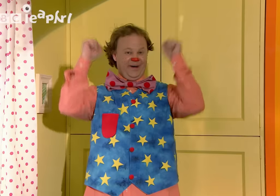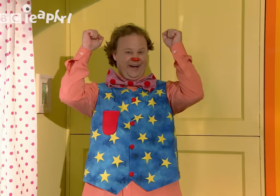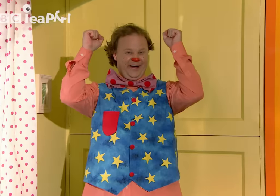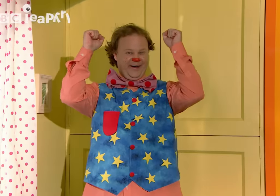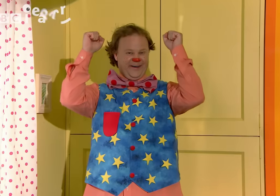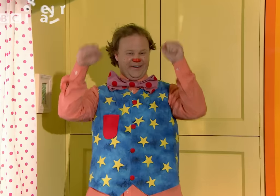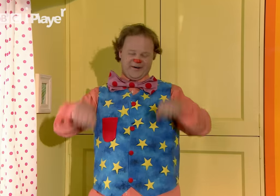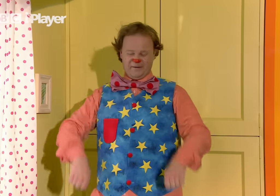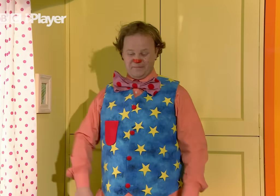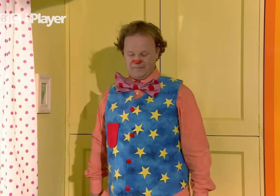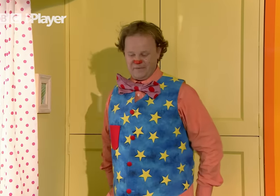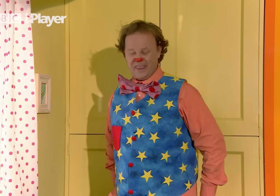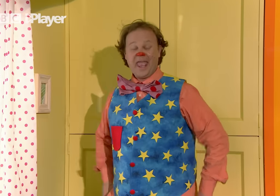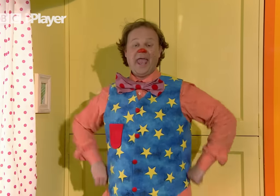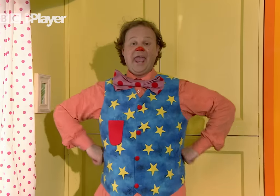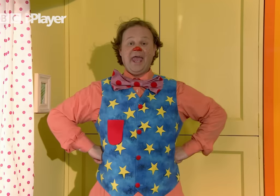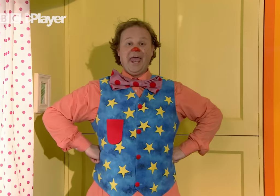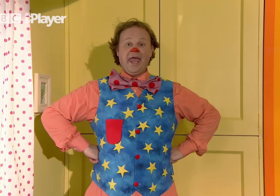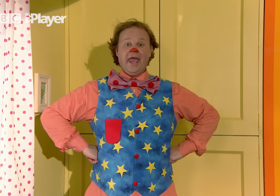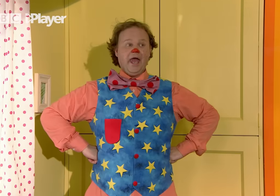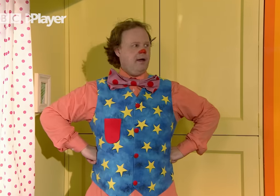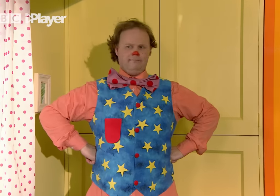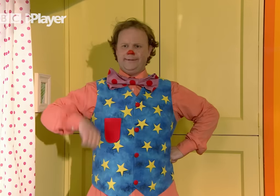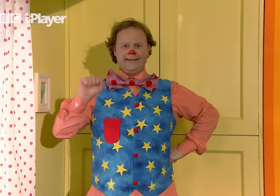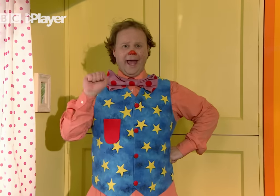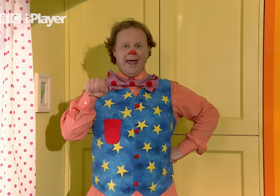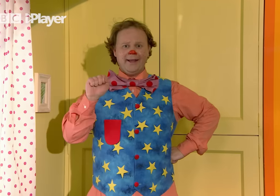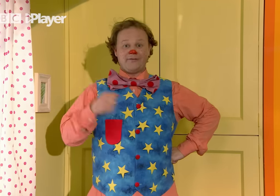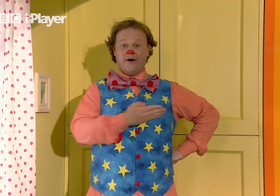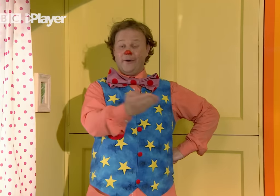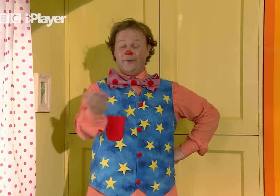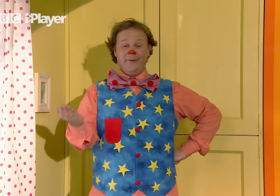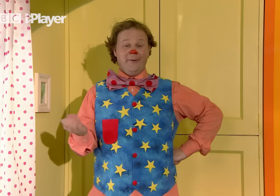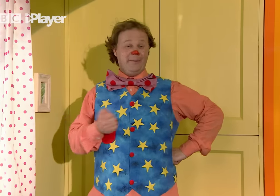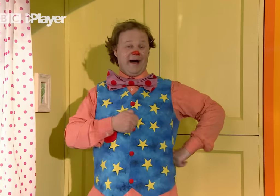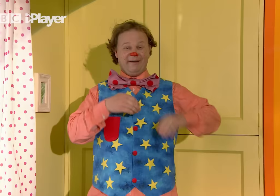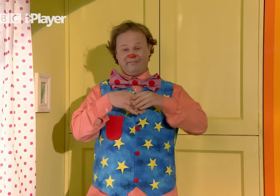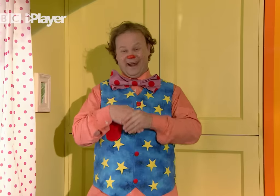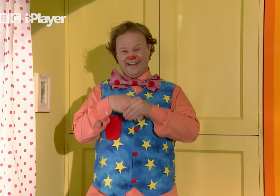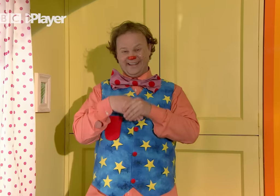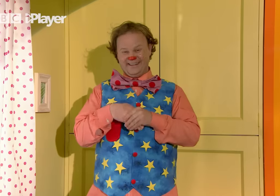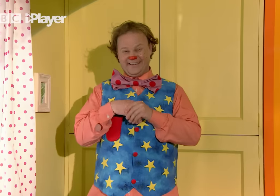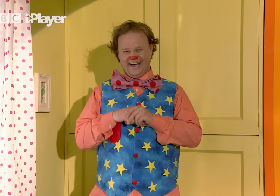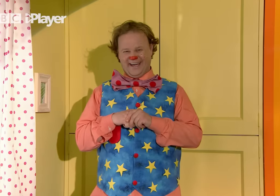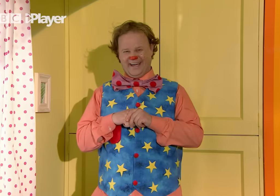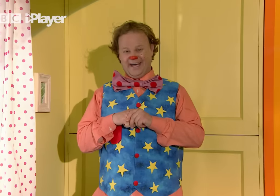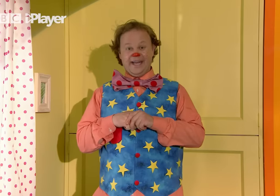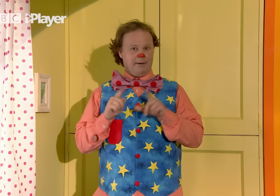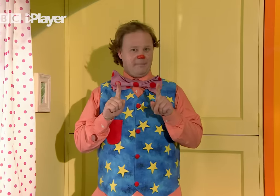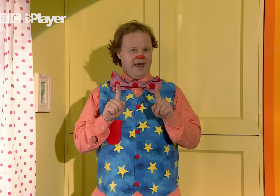Woohoo! A magic show for us? Yes, for all my friends. Now